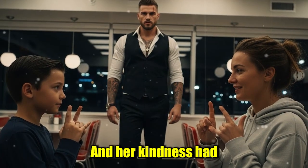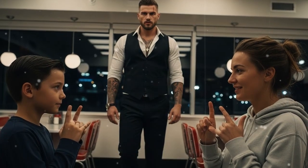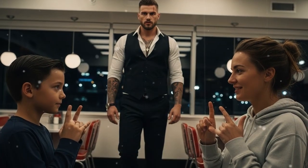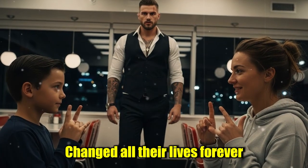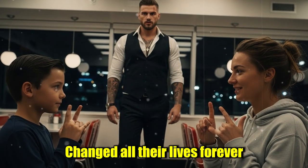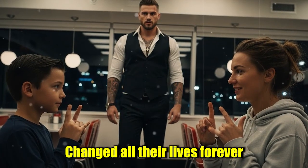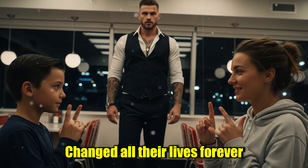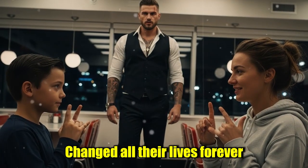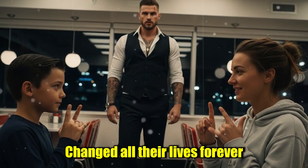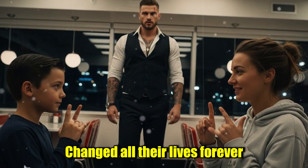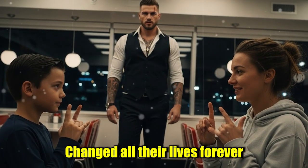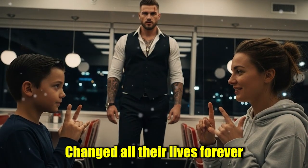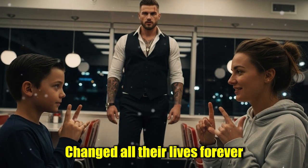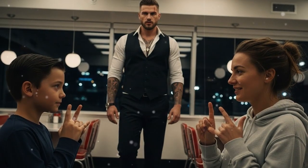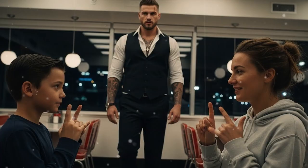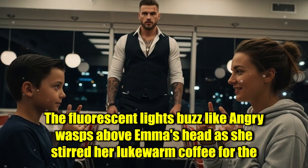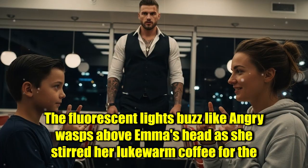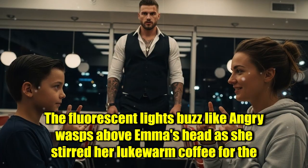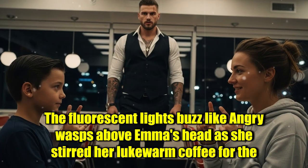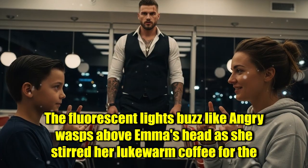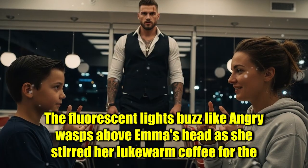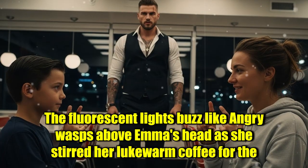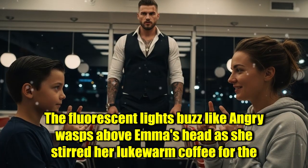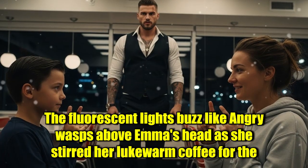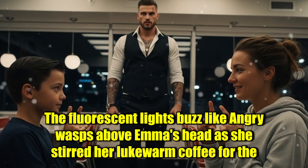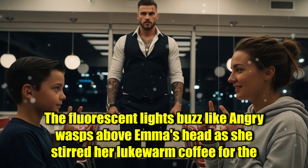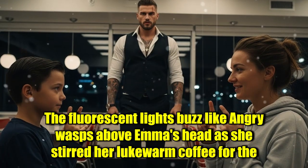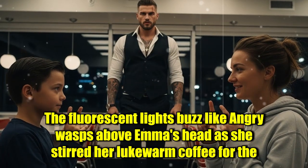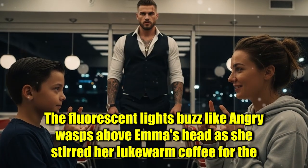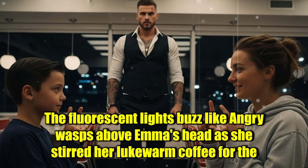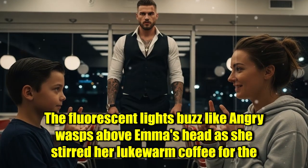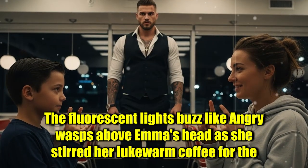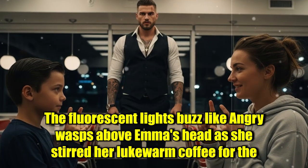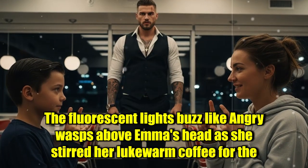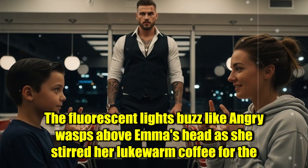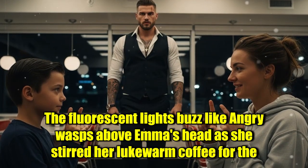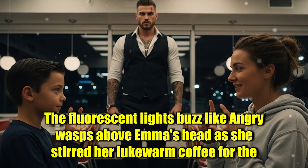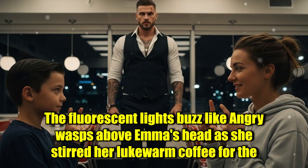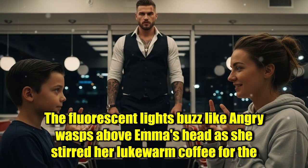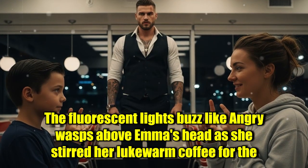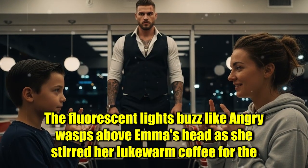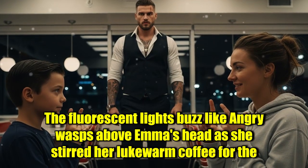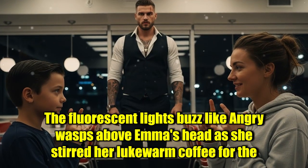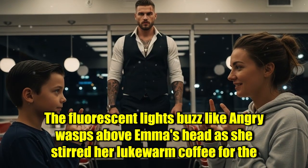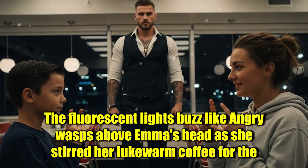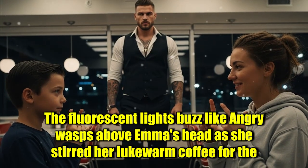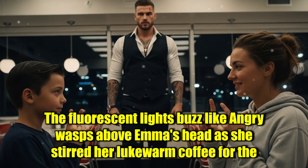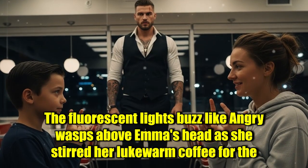just changed all their lives forever. The fluorescent lights buzzed like angry wasps above Emma's head as she stirred her lukewarm coffee for